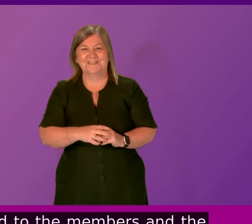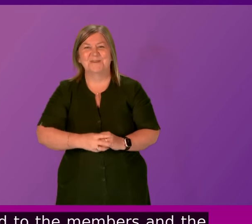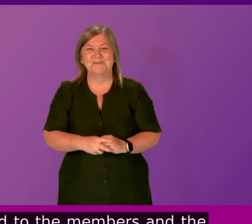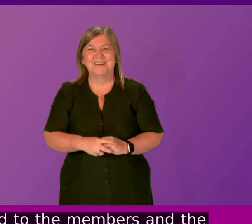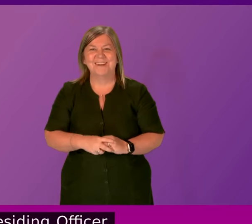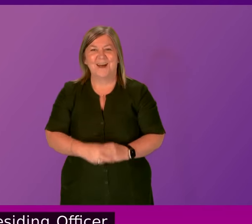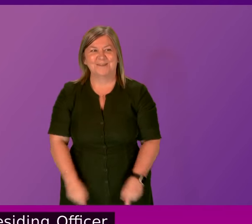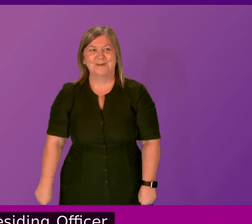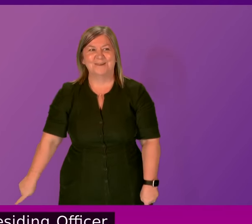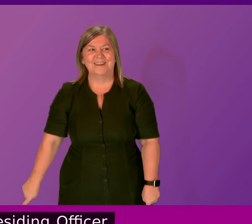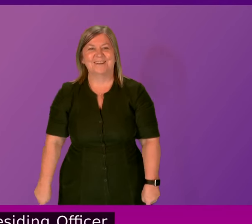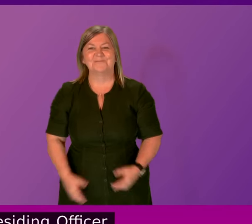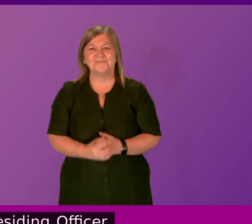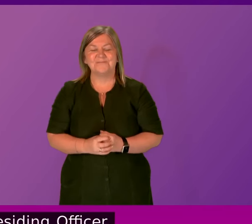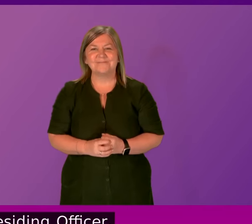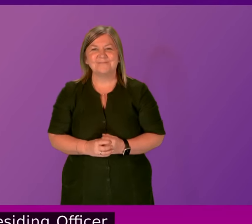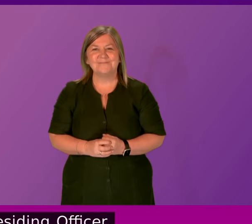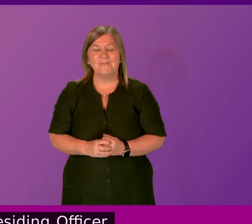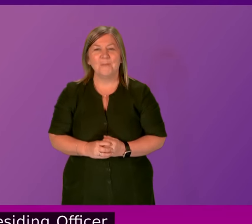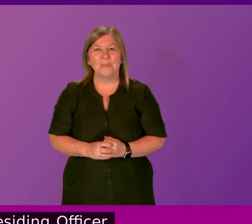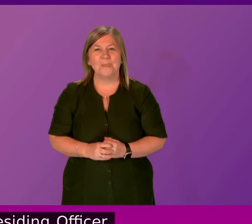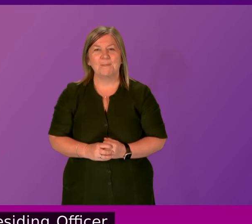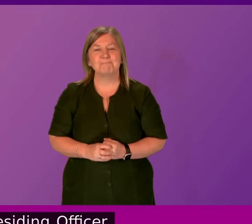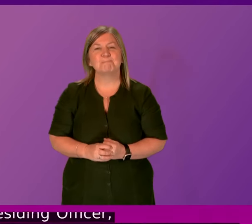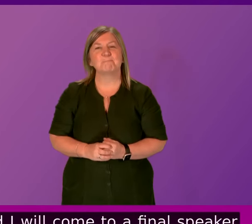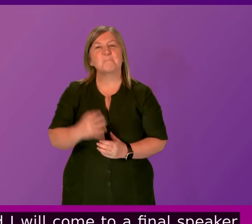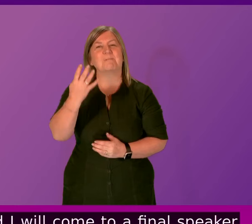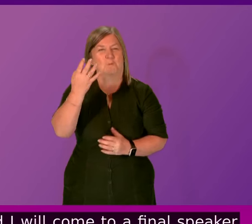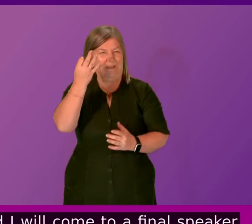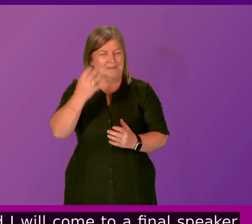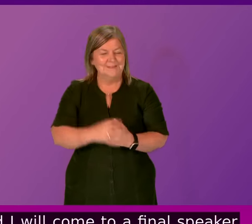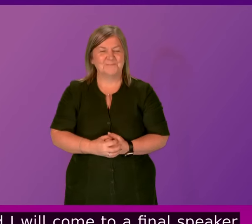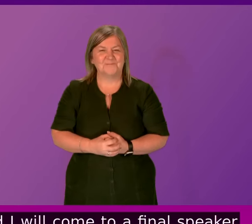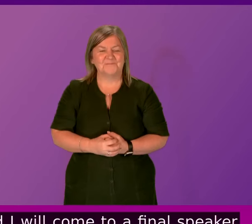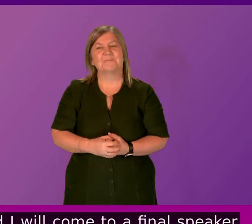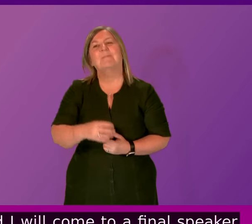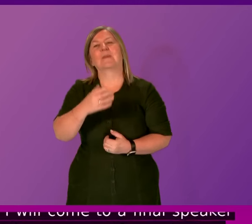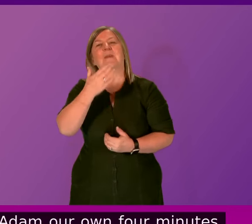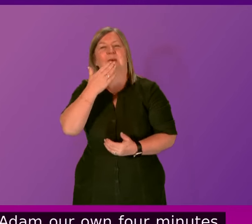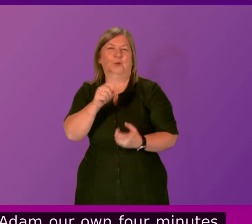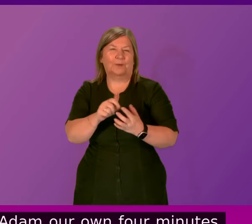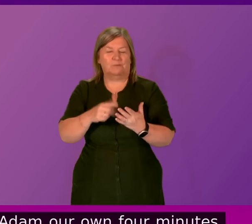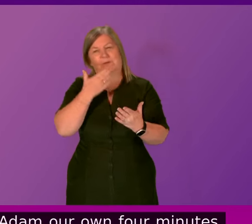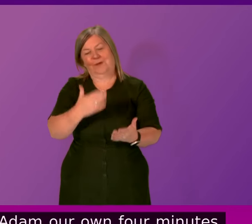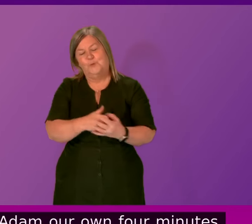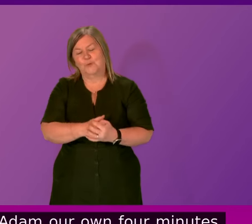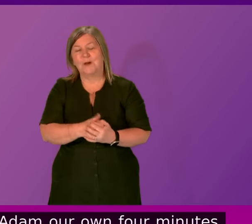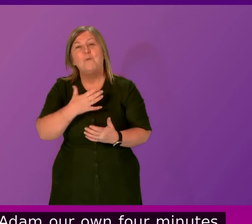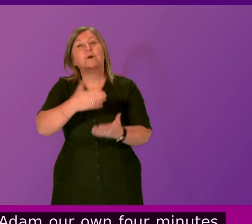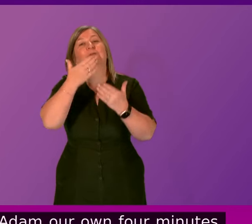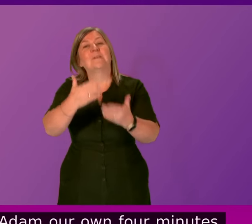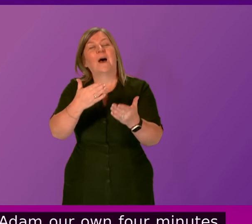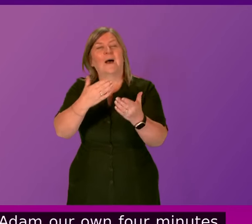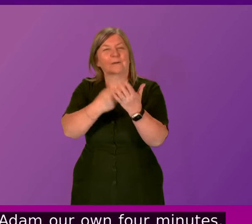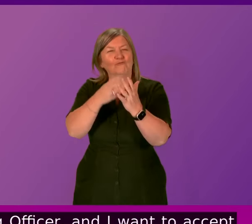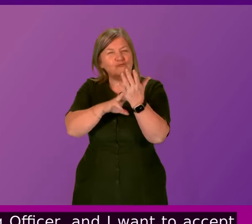to the final speaker in the open debate, Karen Adam, around 4 minutes, please. Thank you, Presiding Officer, and I want to extend my thanks to Rona